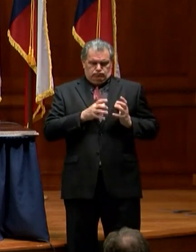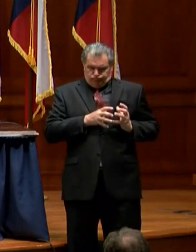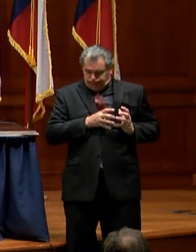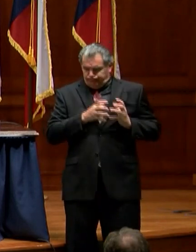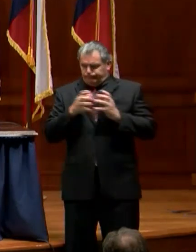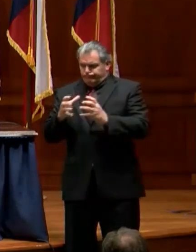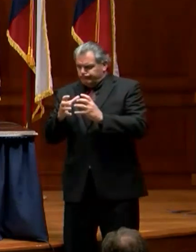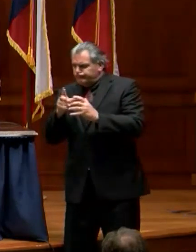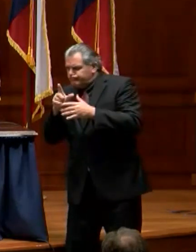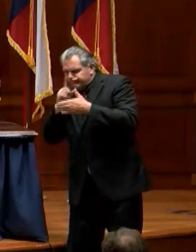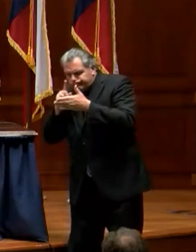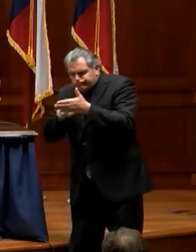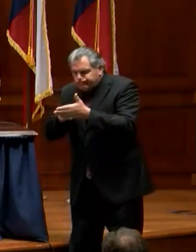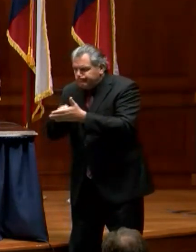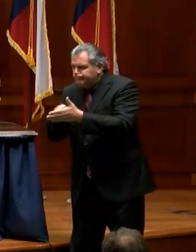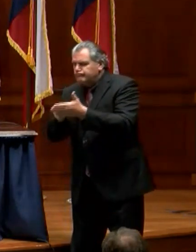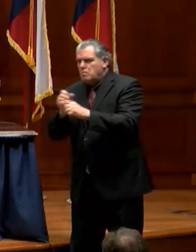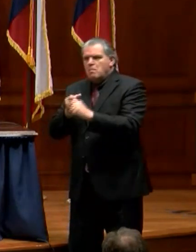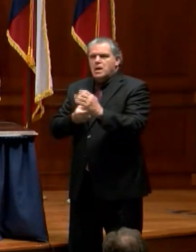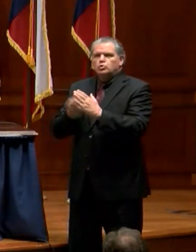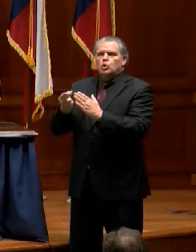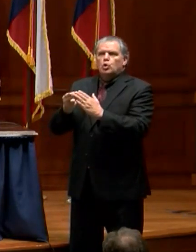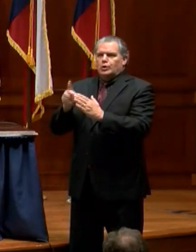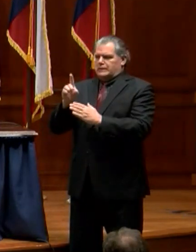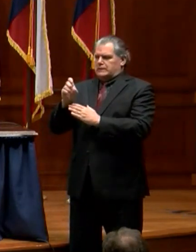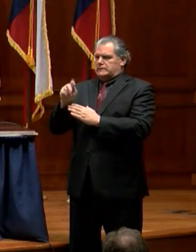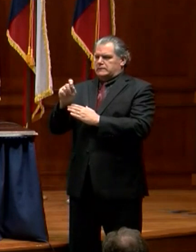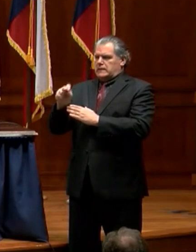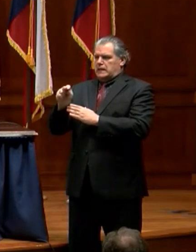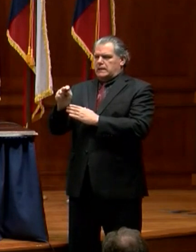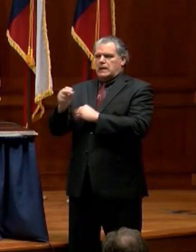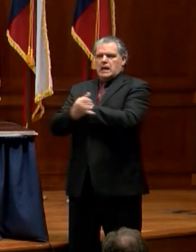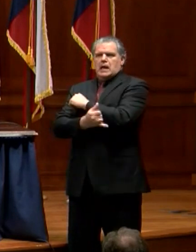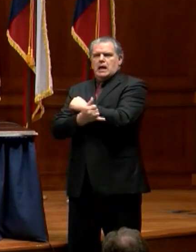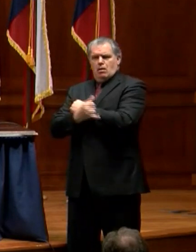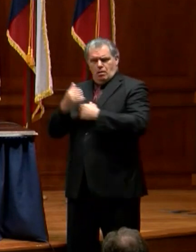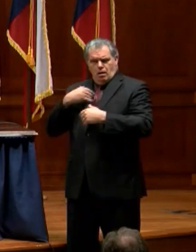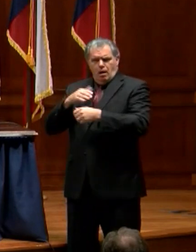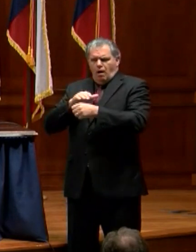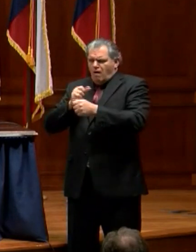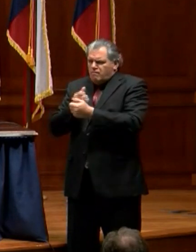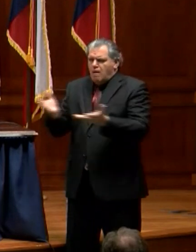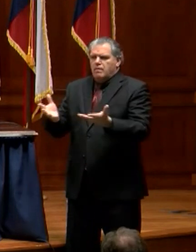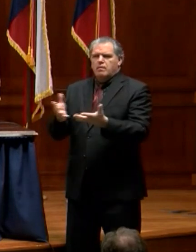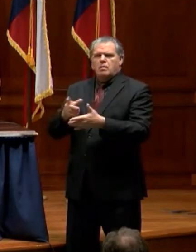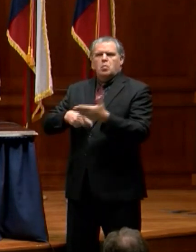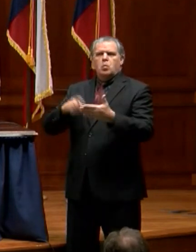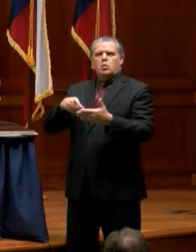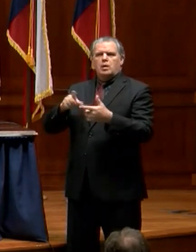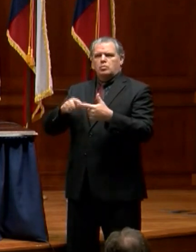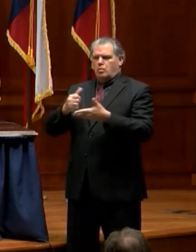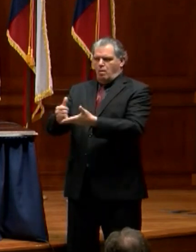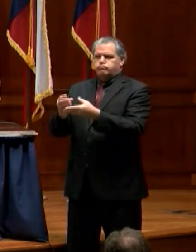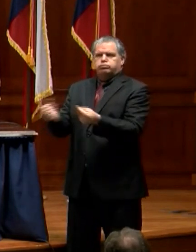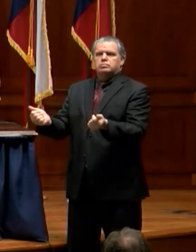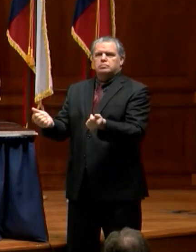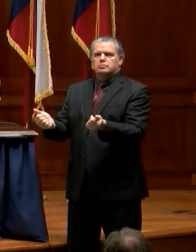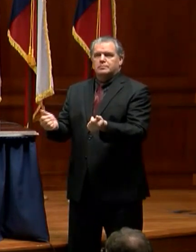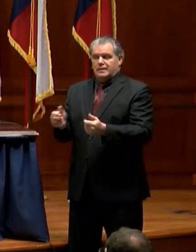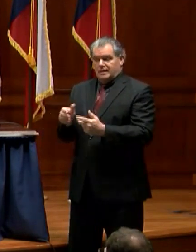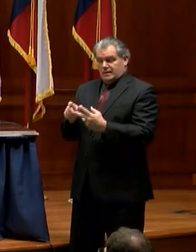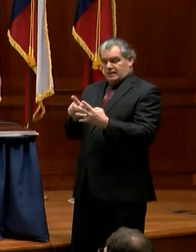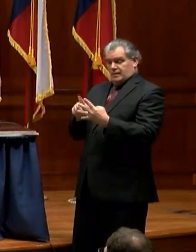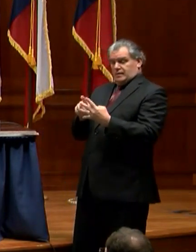involved, and made sure that in Denton County they had all the resources that they need to respond to it. Their situation